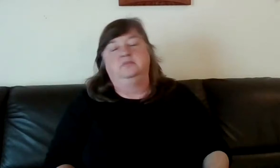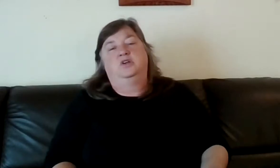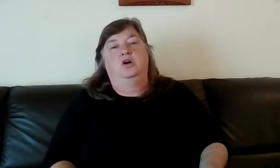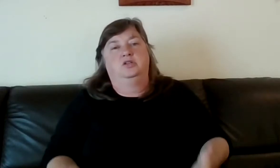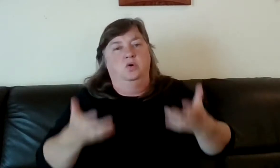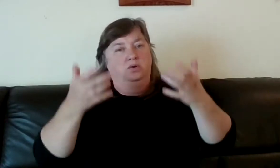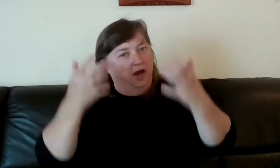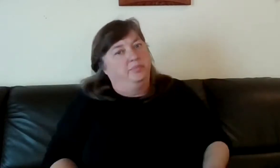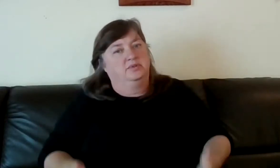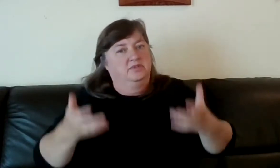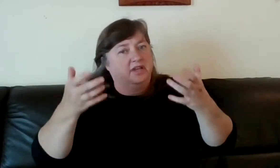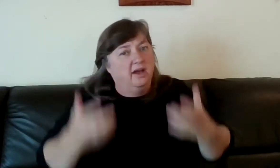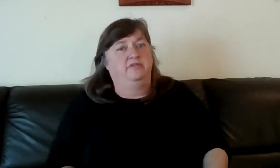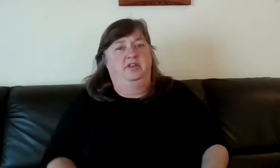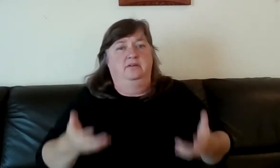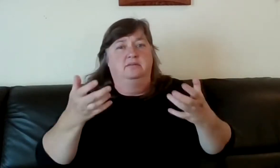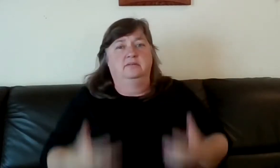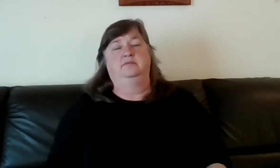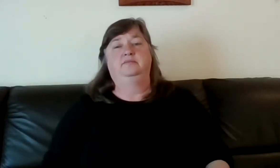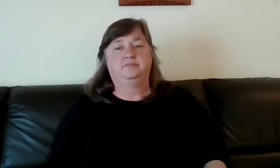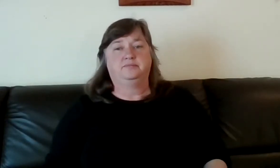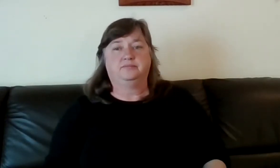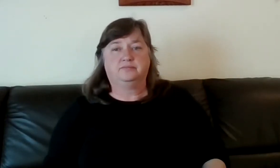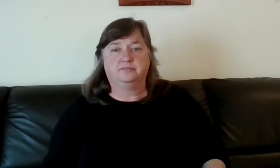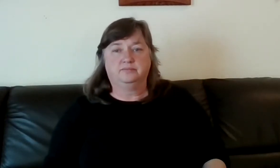It's hard to hold up, so it's heavy.